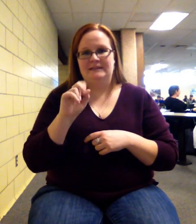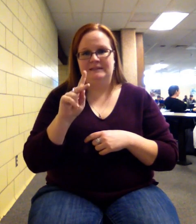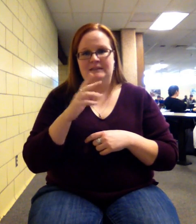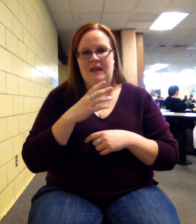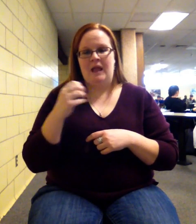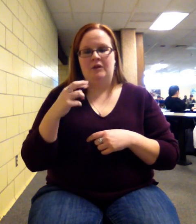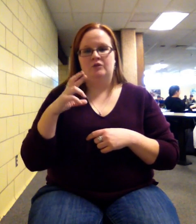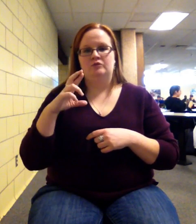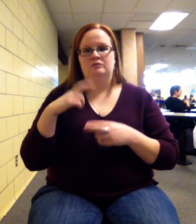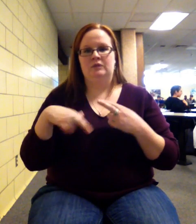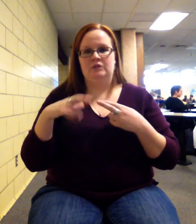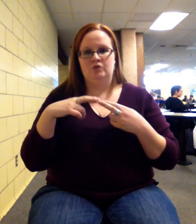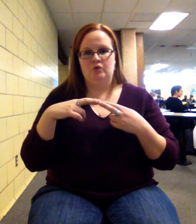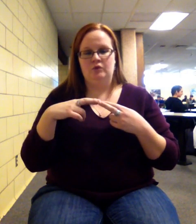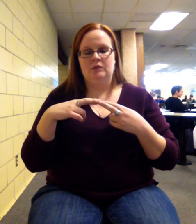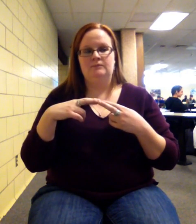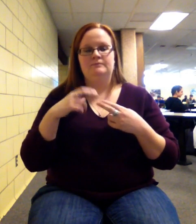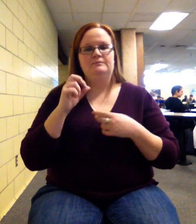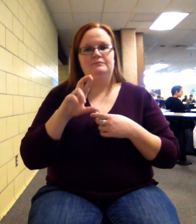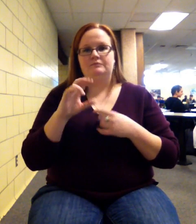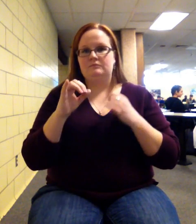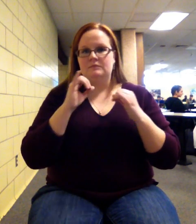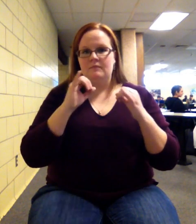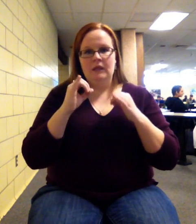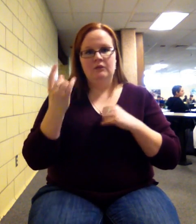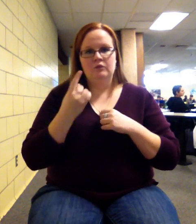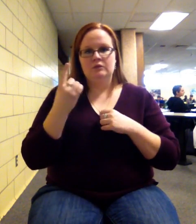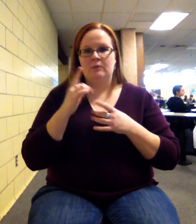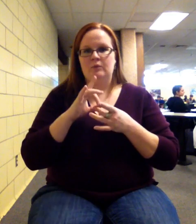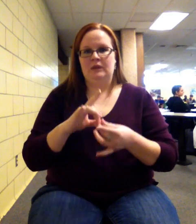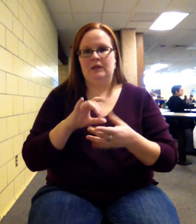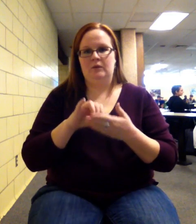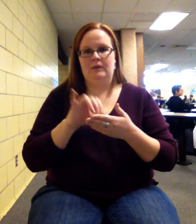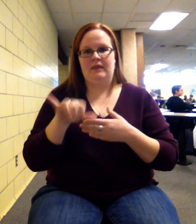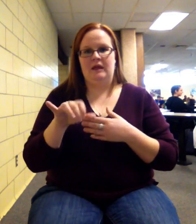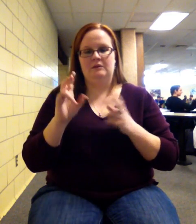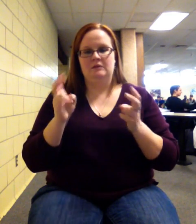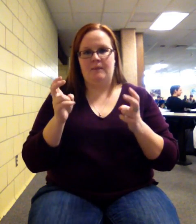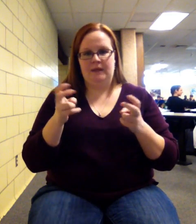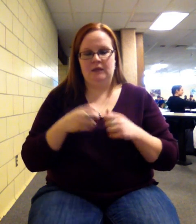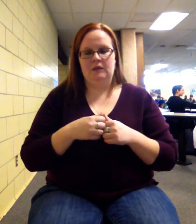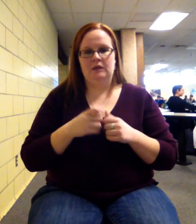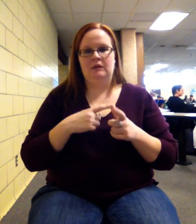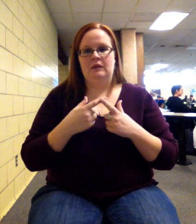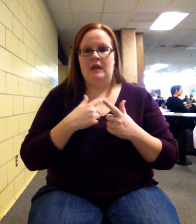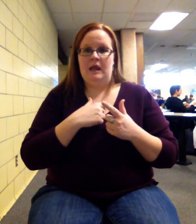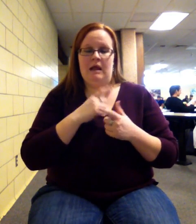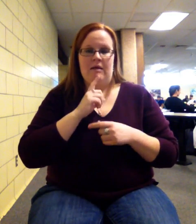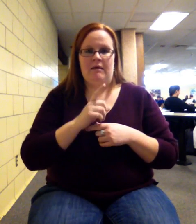or you could even interview someone regarding that topic. And then I'm kind of basically going through all this and